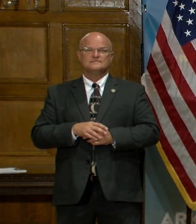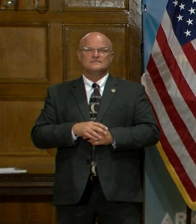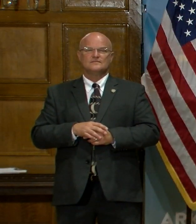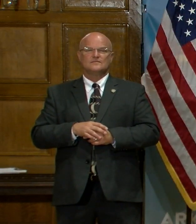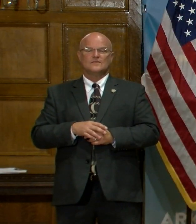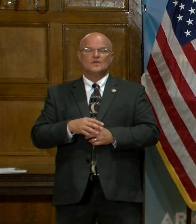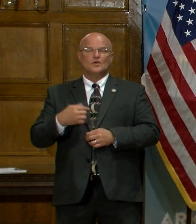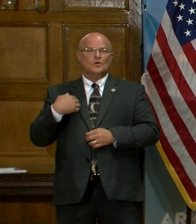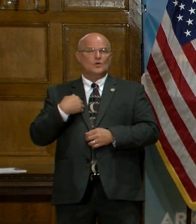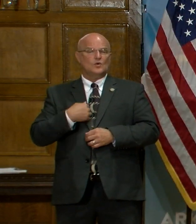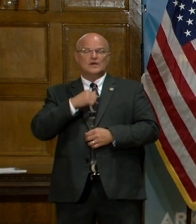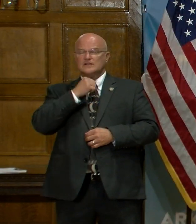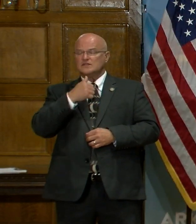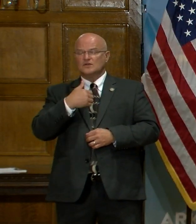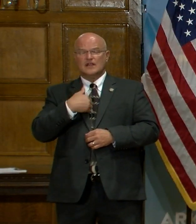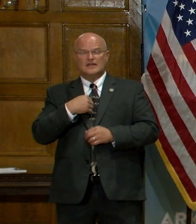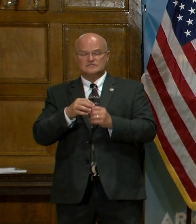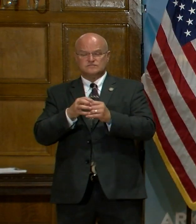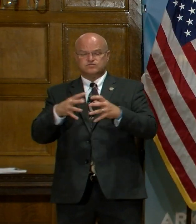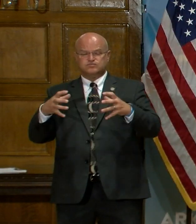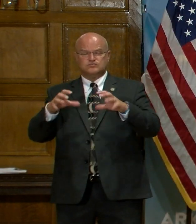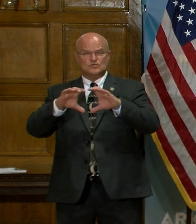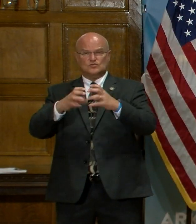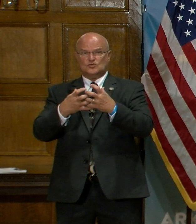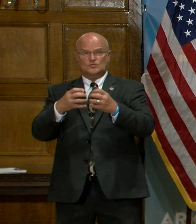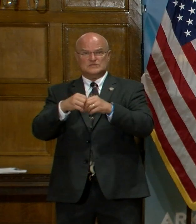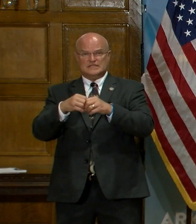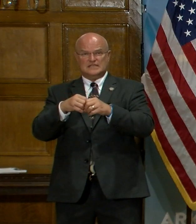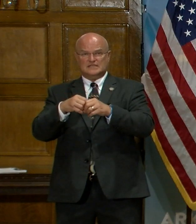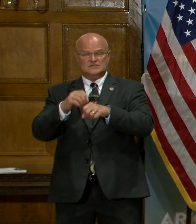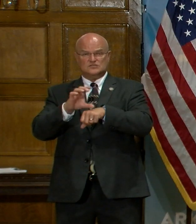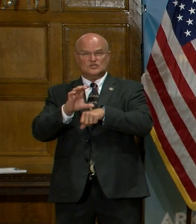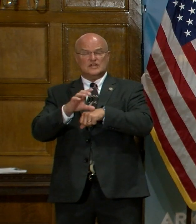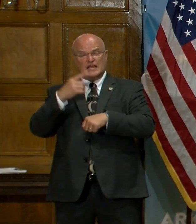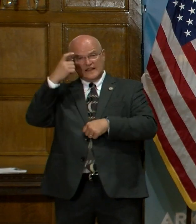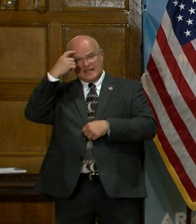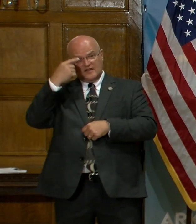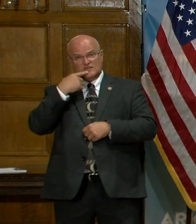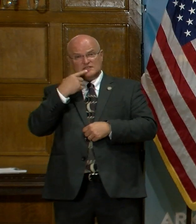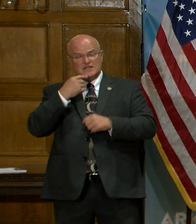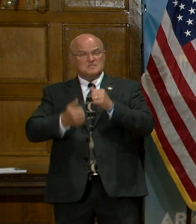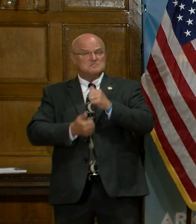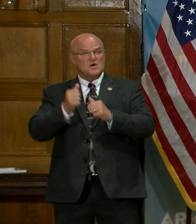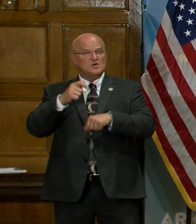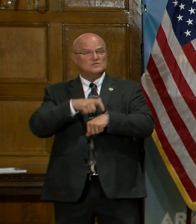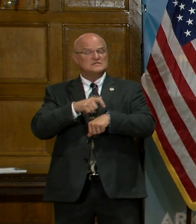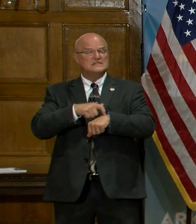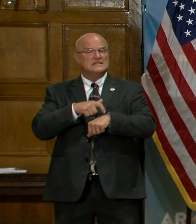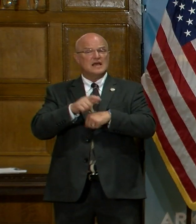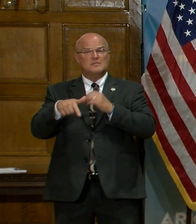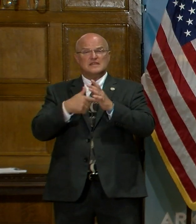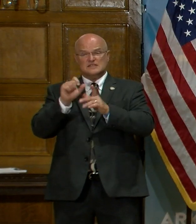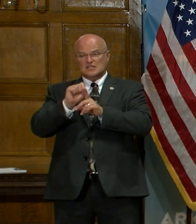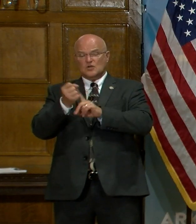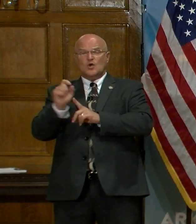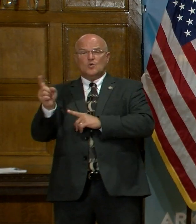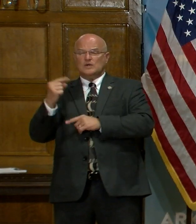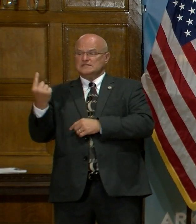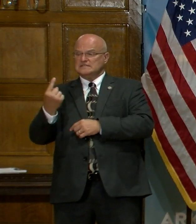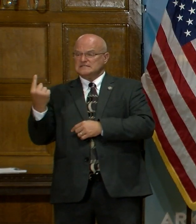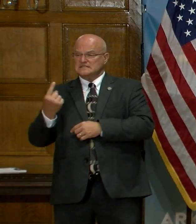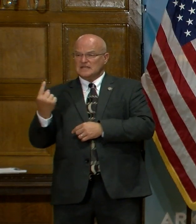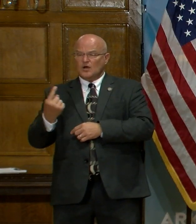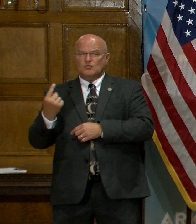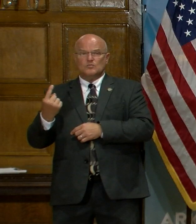We don't have any expanding clusters at this point. We have, as the governor mentioned, in most cases, these are situations where